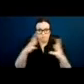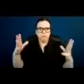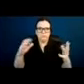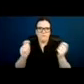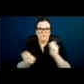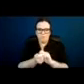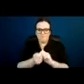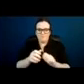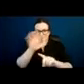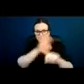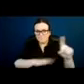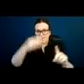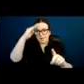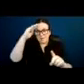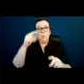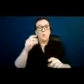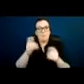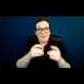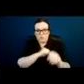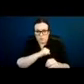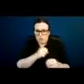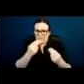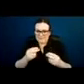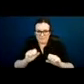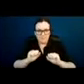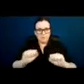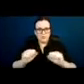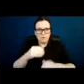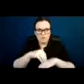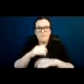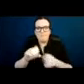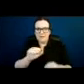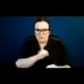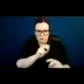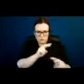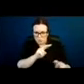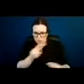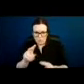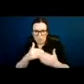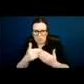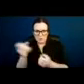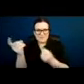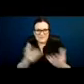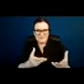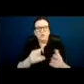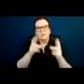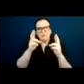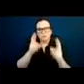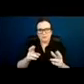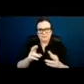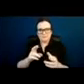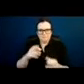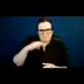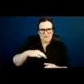ensure that while we are pushing forward, we are also making certain what we deliver is ultimately of real benefit